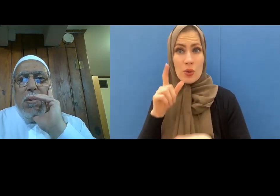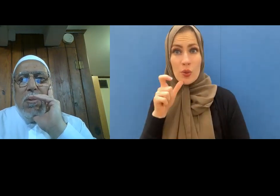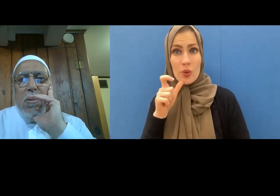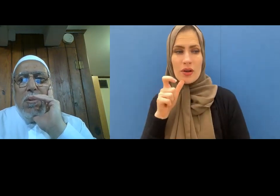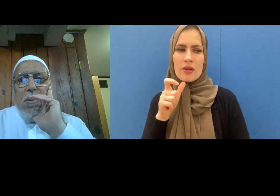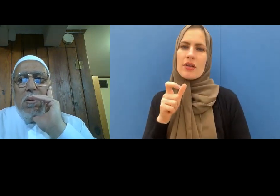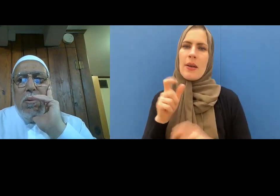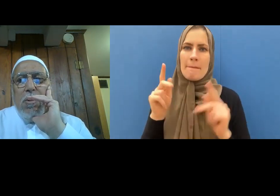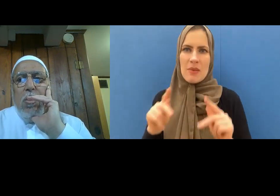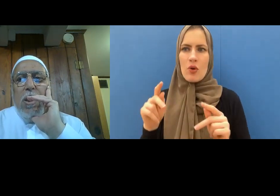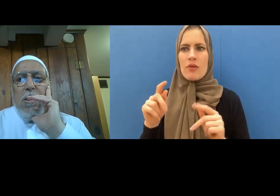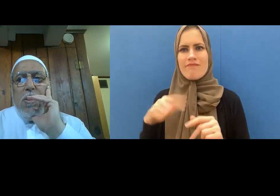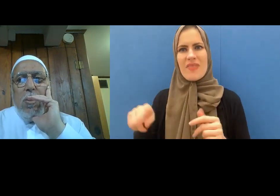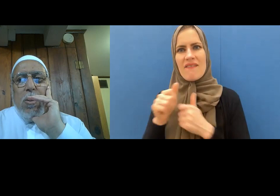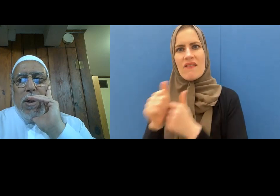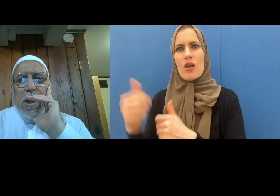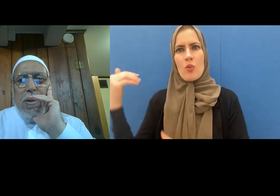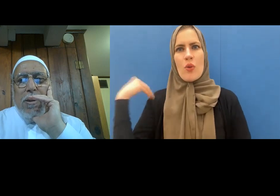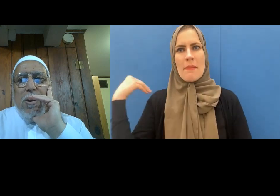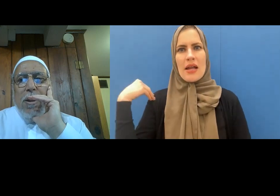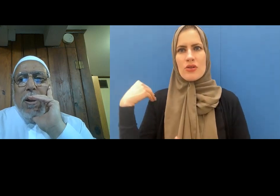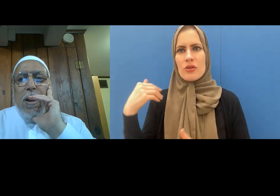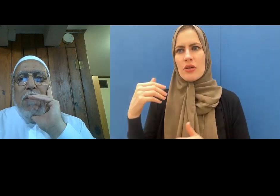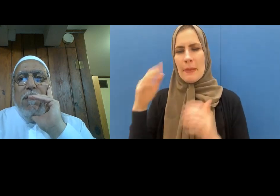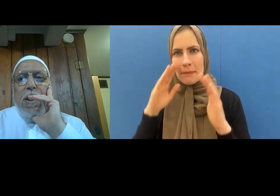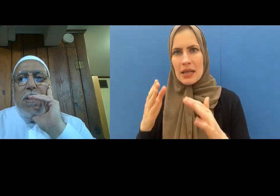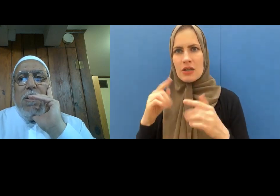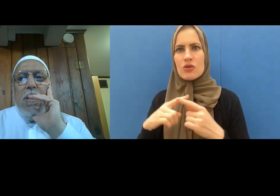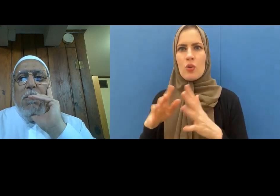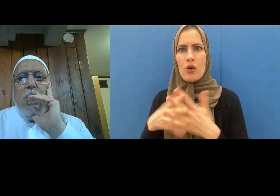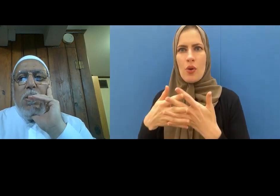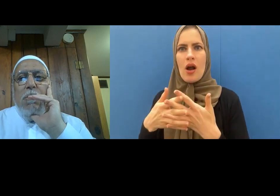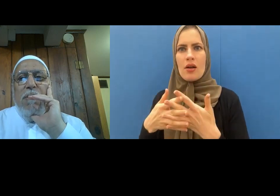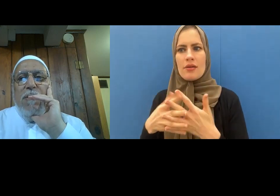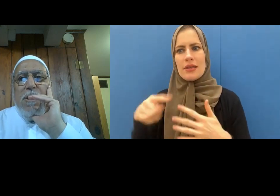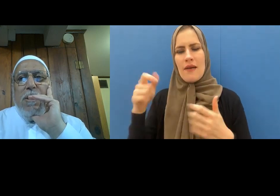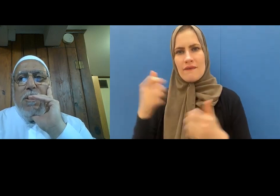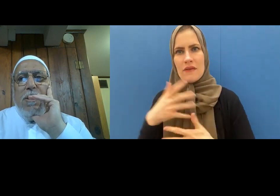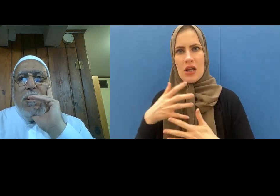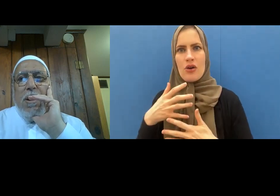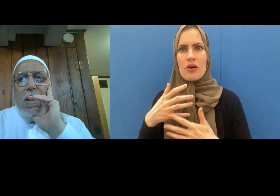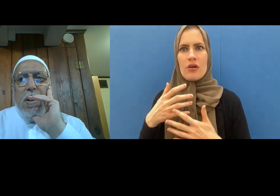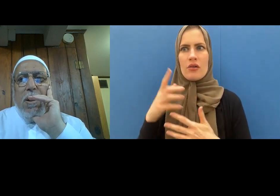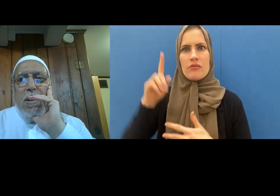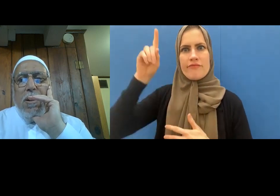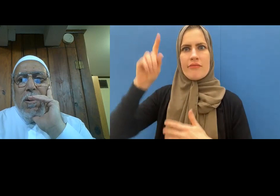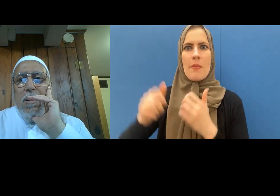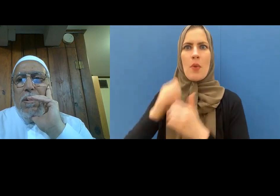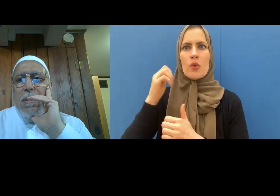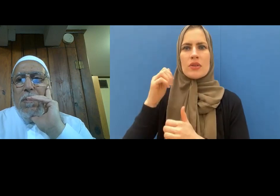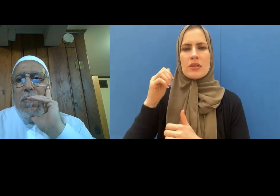reminder, who listens to the Quran and fears the most beneficent, Allah,